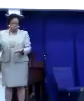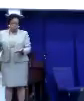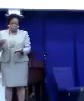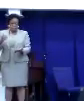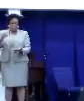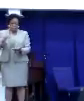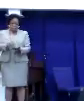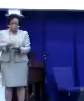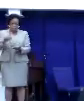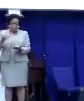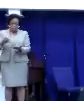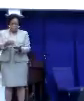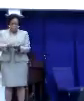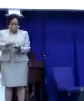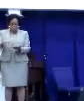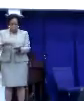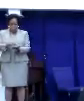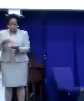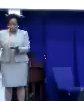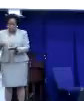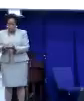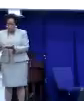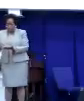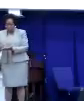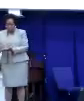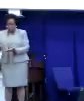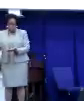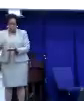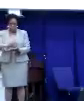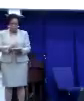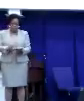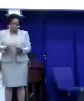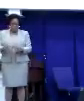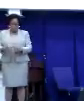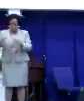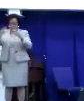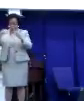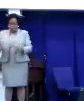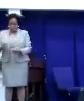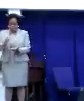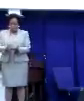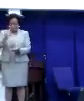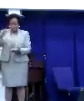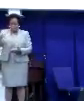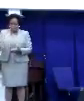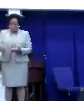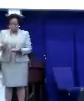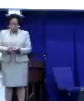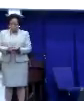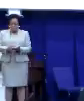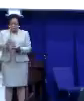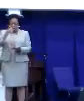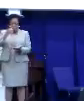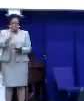seed. If you don't take a seed and you got it up in a bag, that seed got the